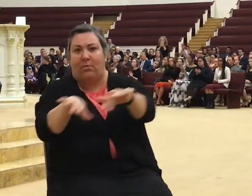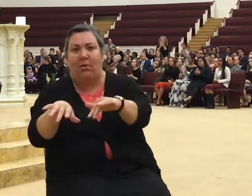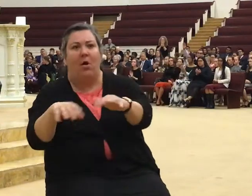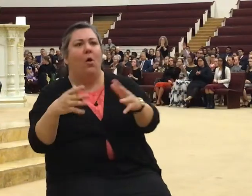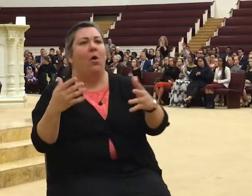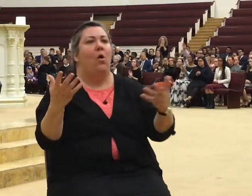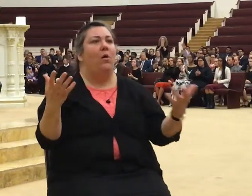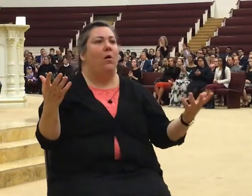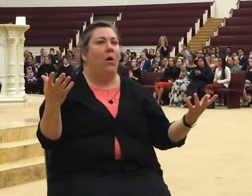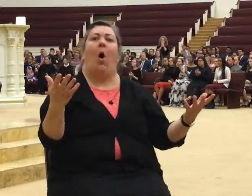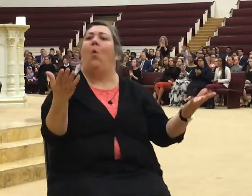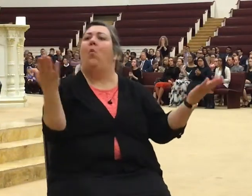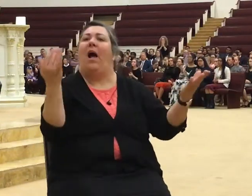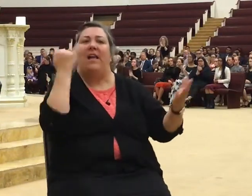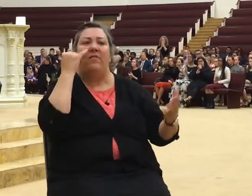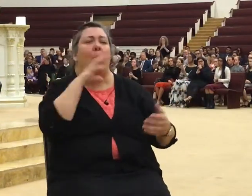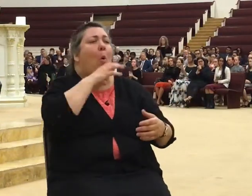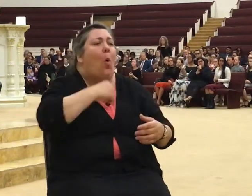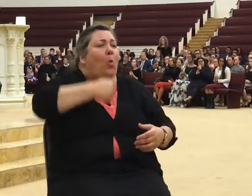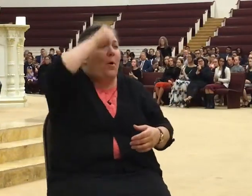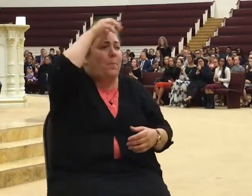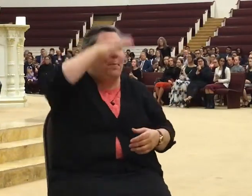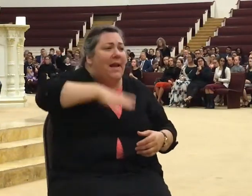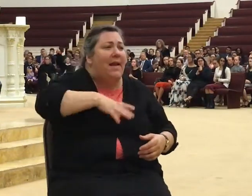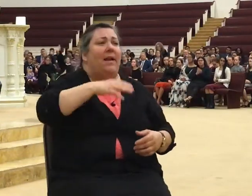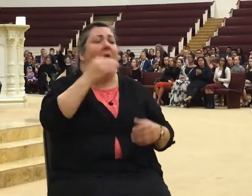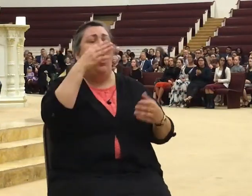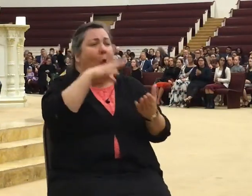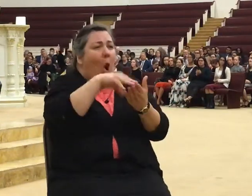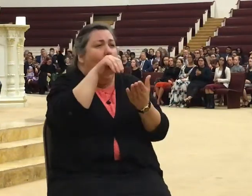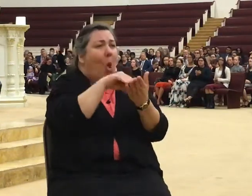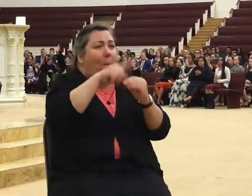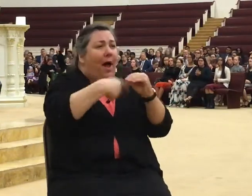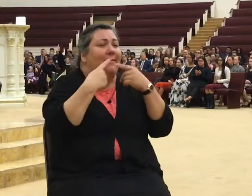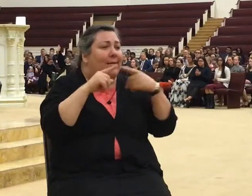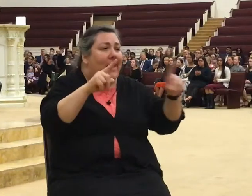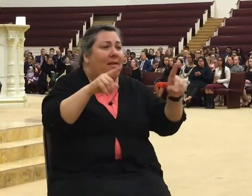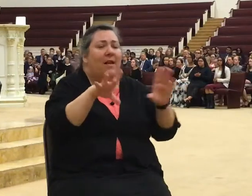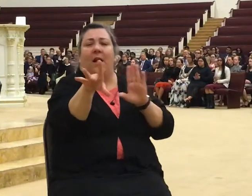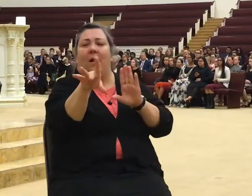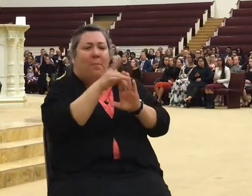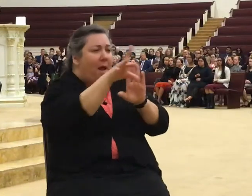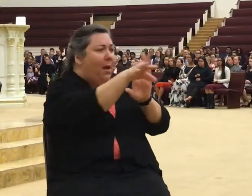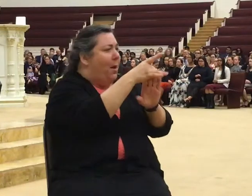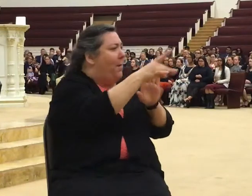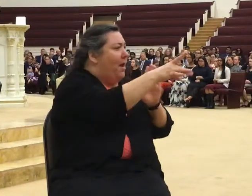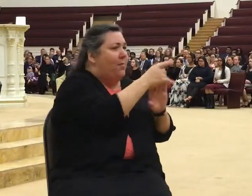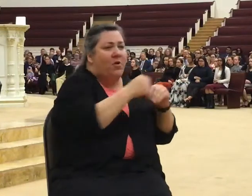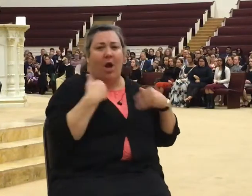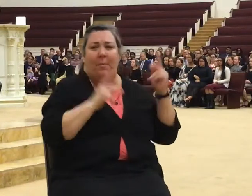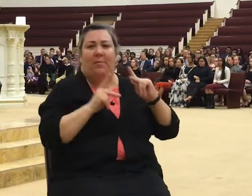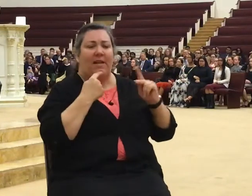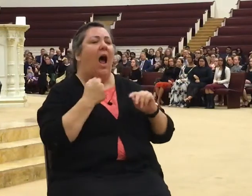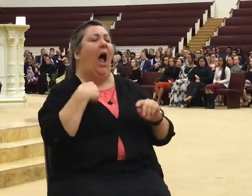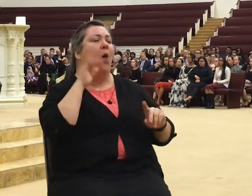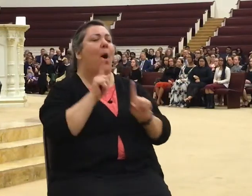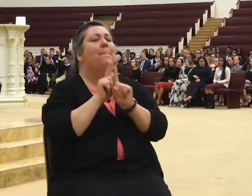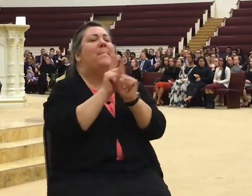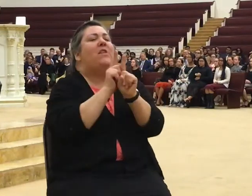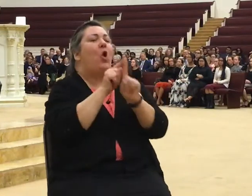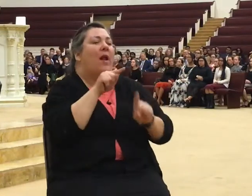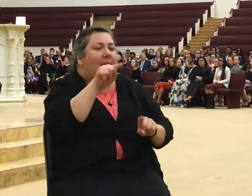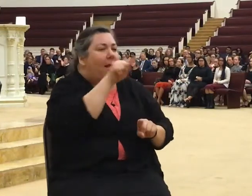What if some elderly men that learned about success kind of picked out some young and said, I'm going to mentor him and I'm going to mentor